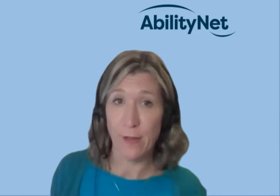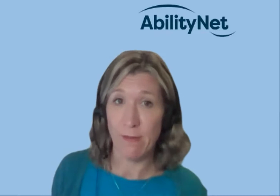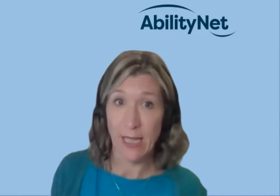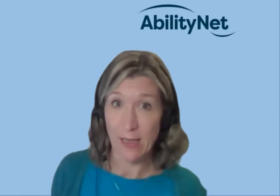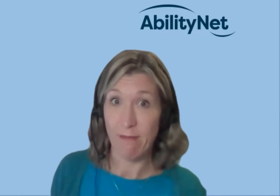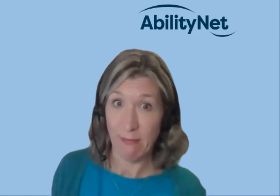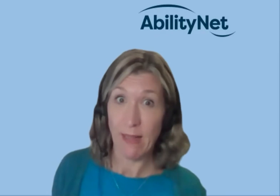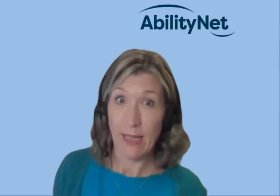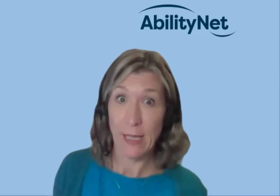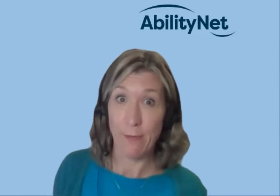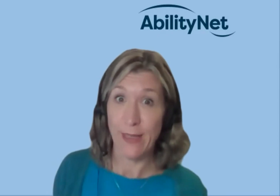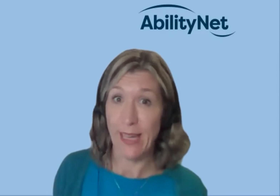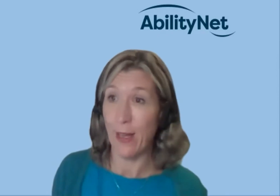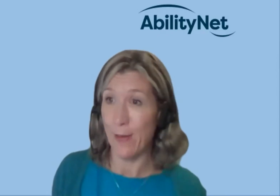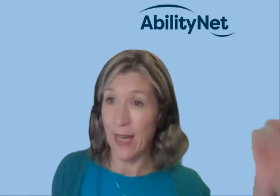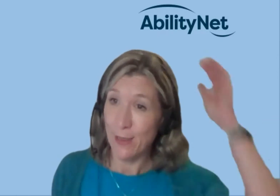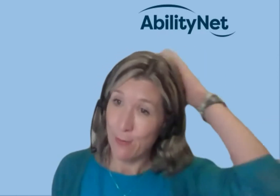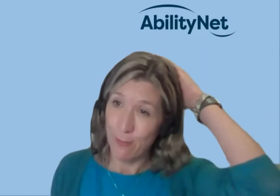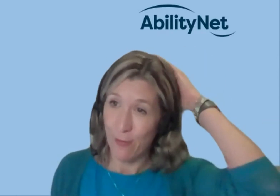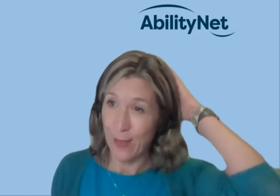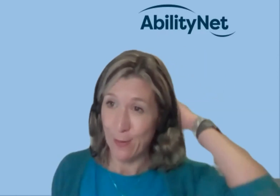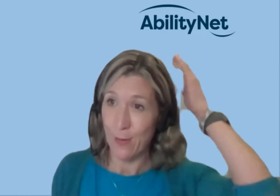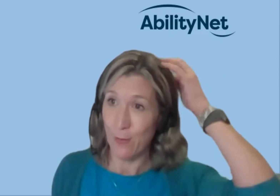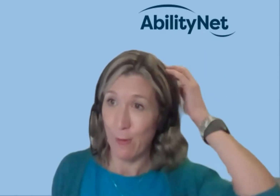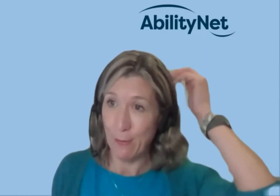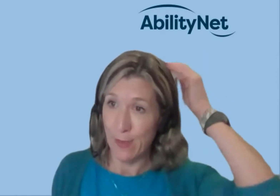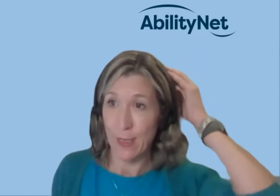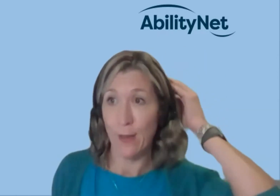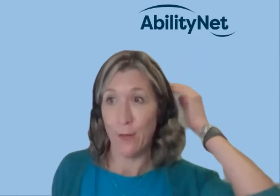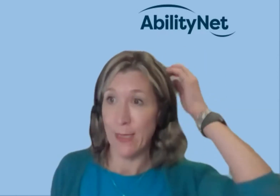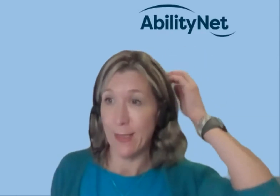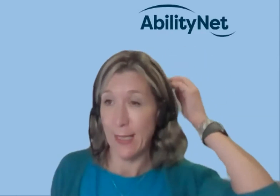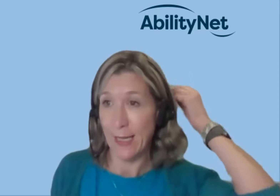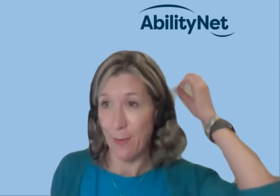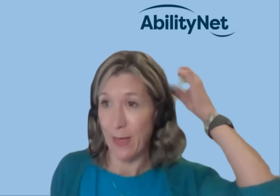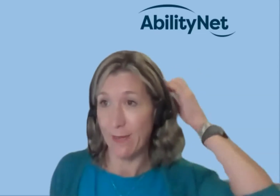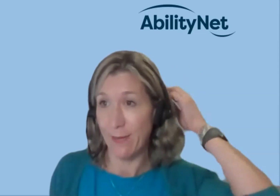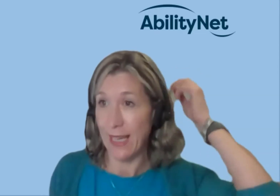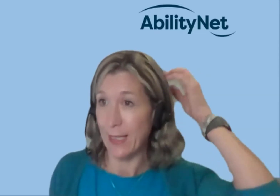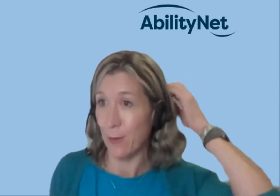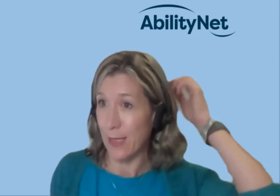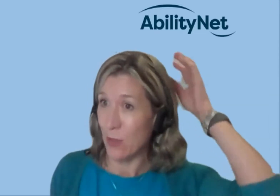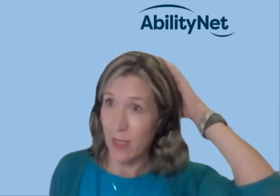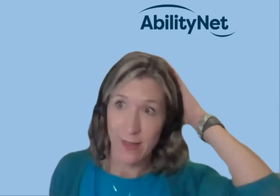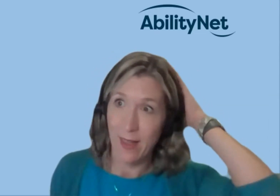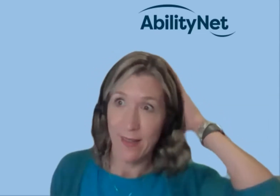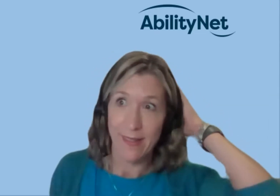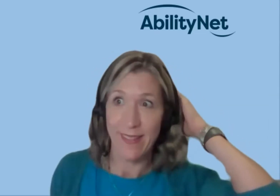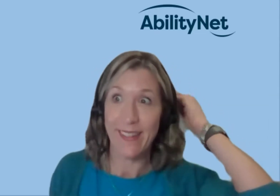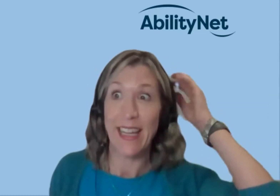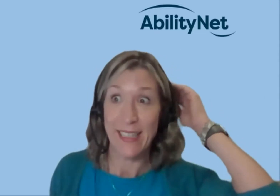you're alone in hearing that. Adam found some great videos recently about language,